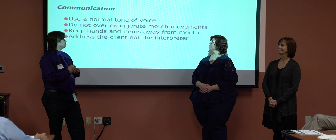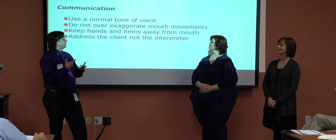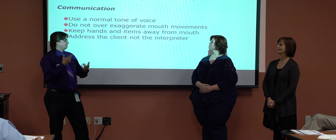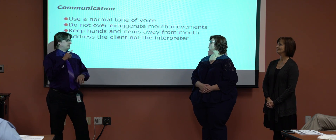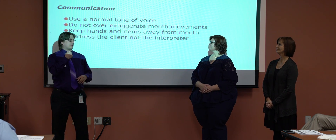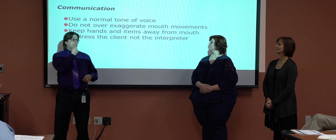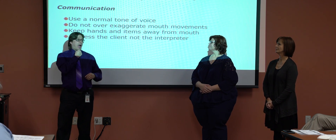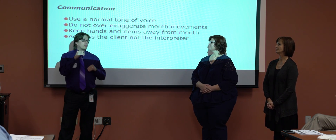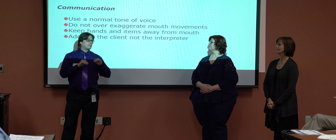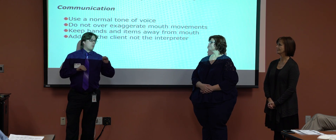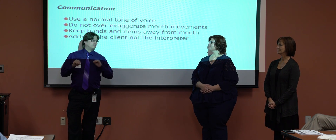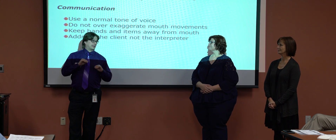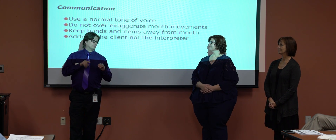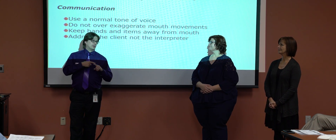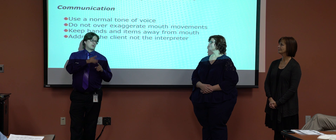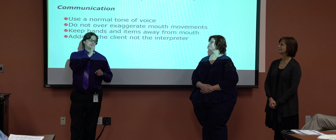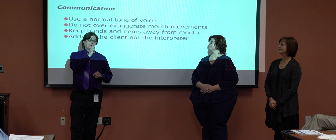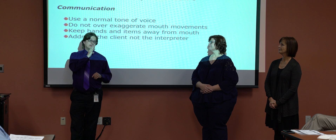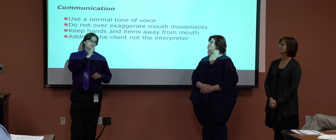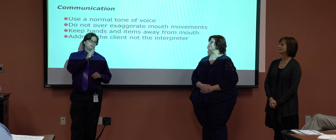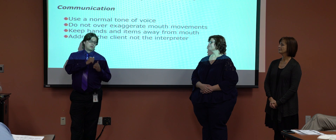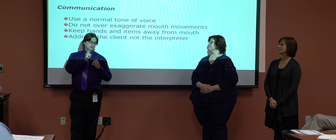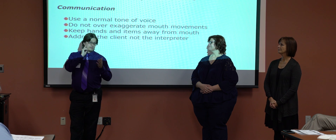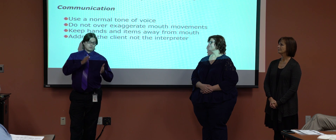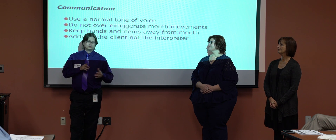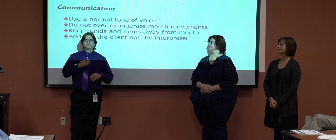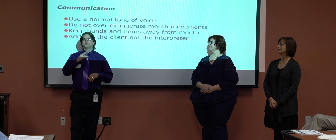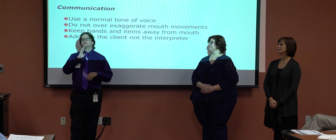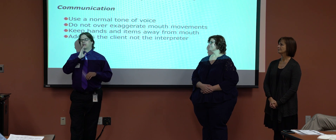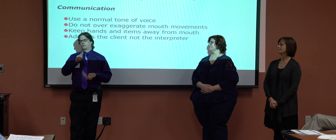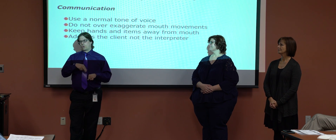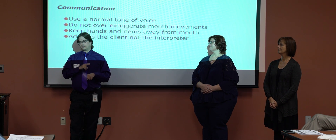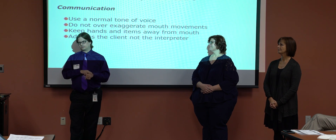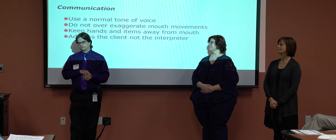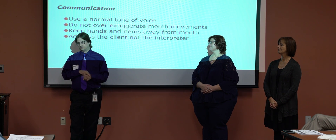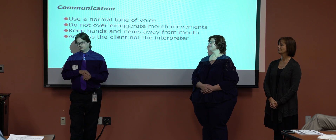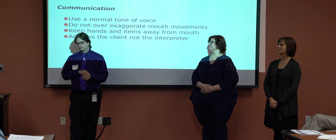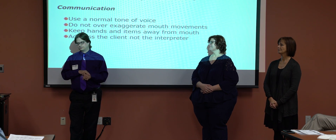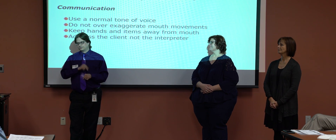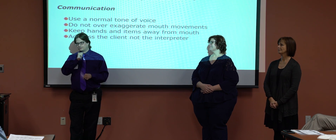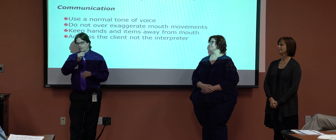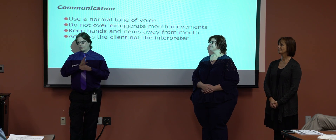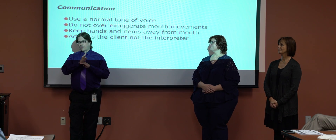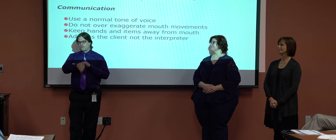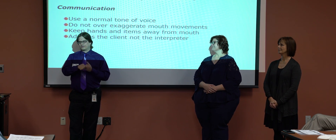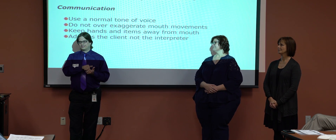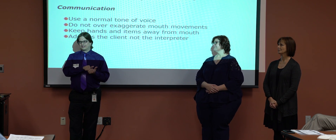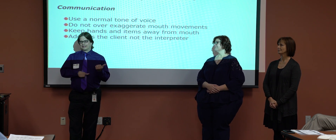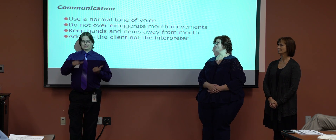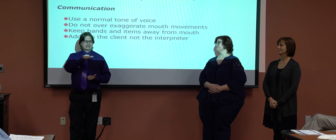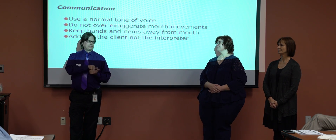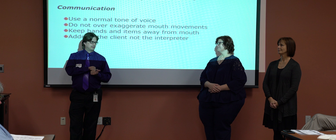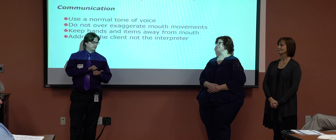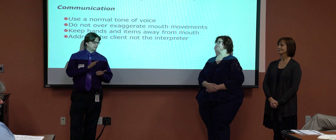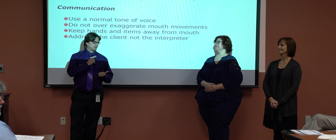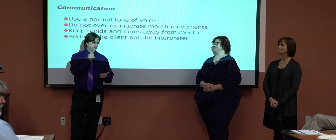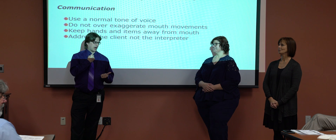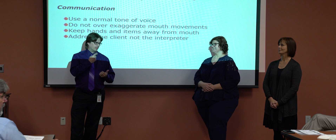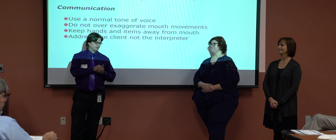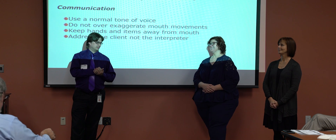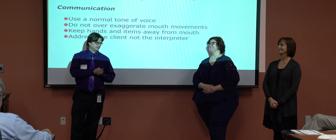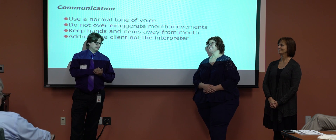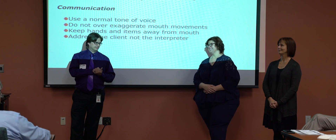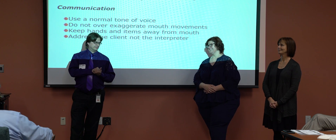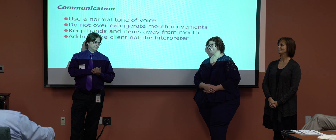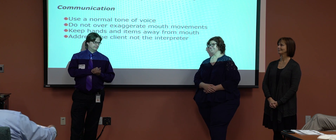much better. So that's just an example. Mouth movement when you speak with a deaf person, obviously speak normal. Do not